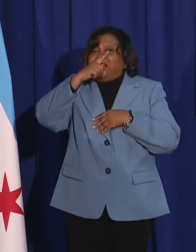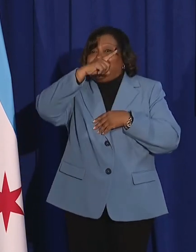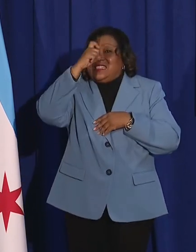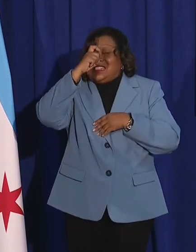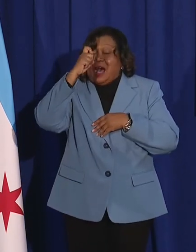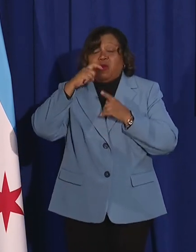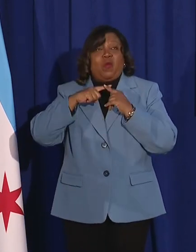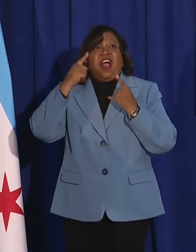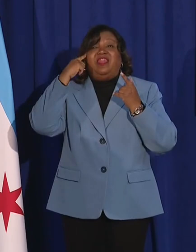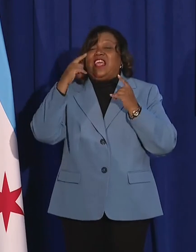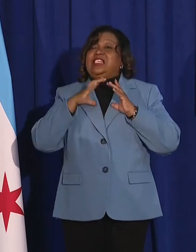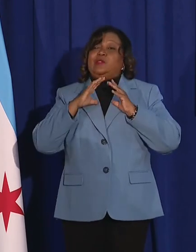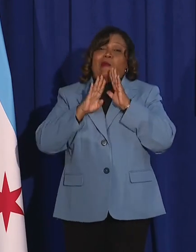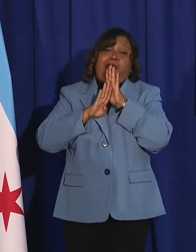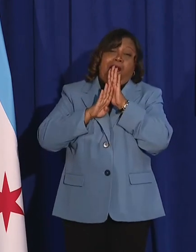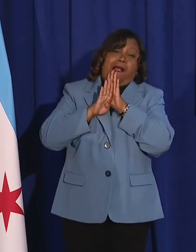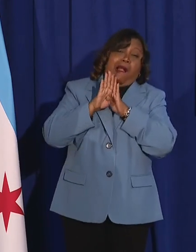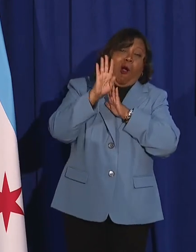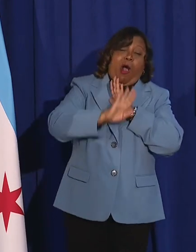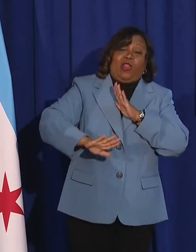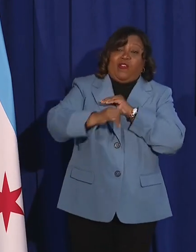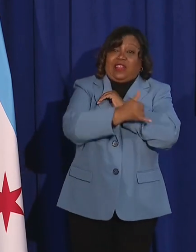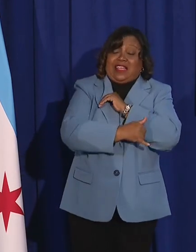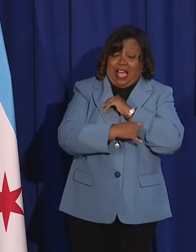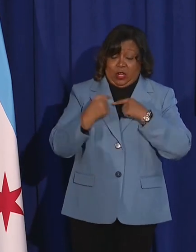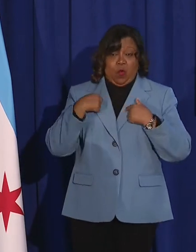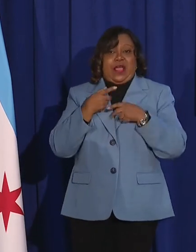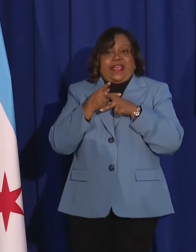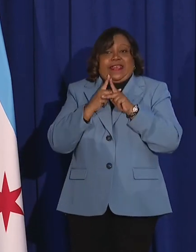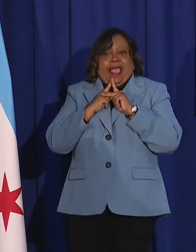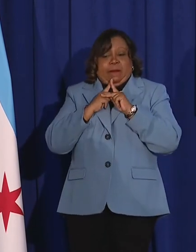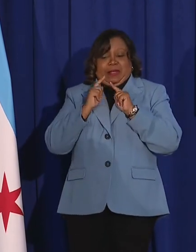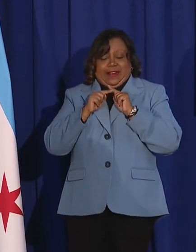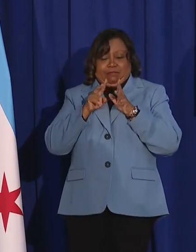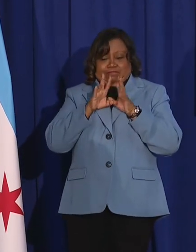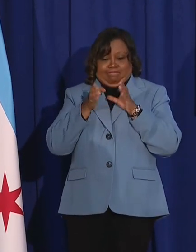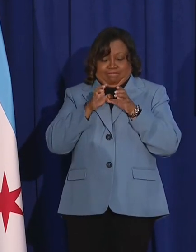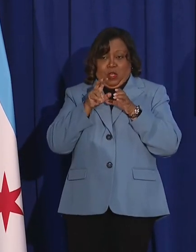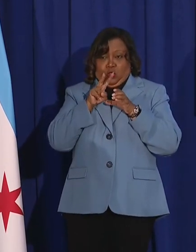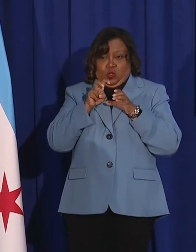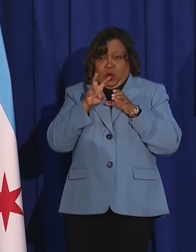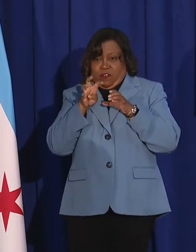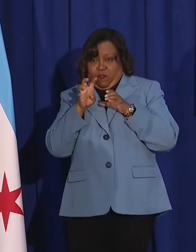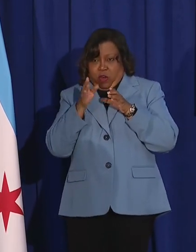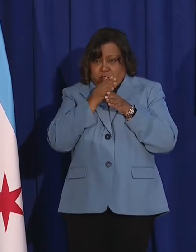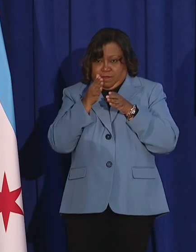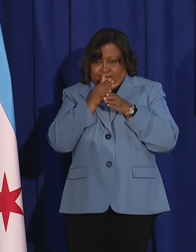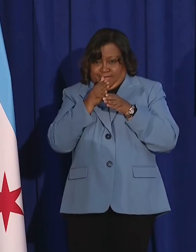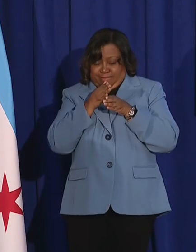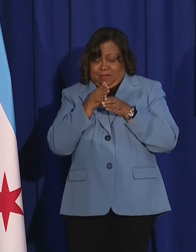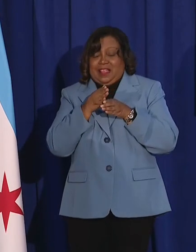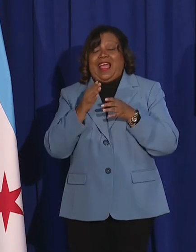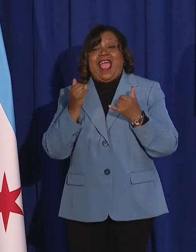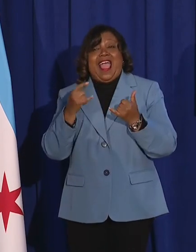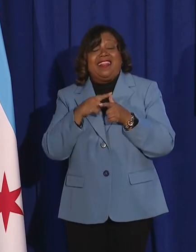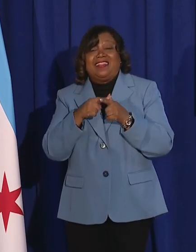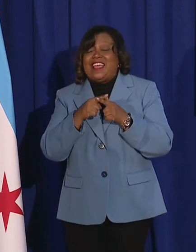summer, while things were surging around the country, we kept it in that 200 to 400 range.